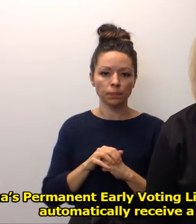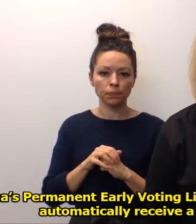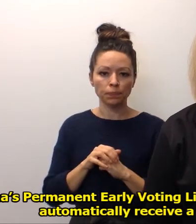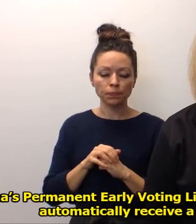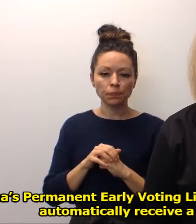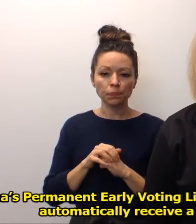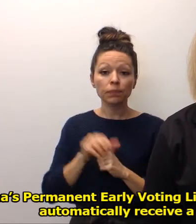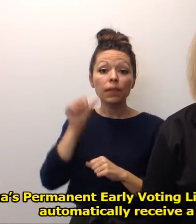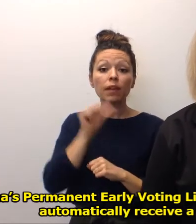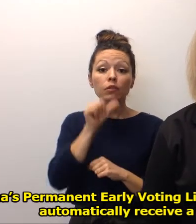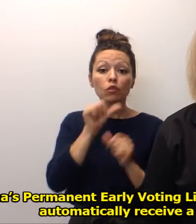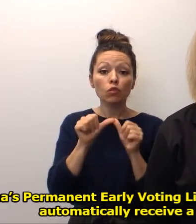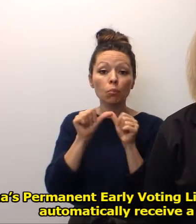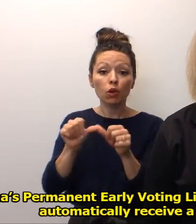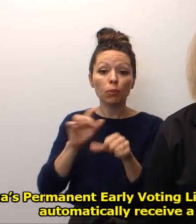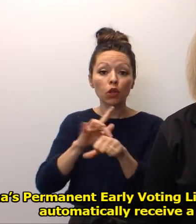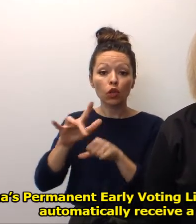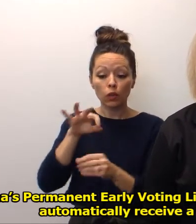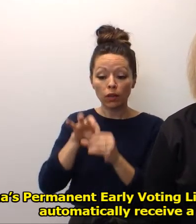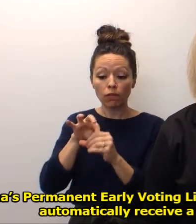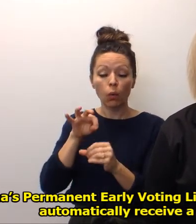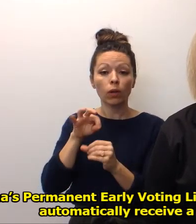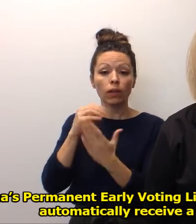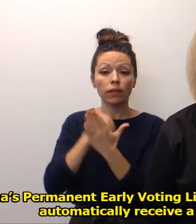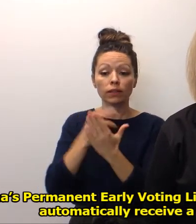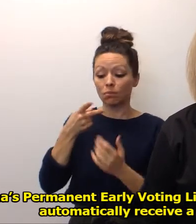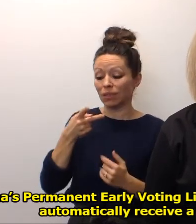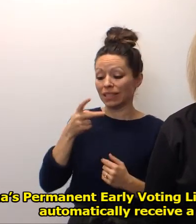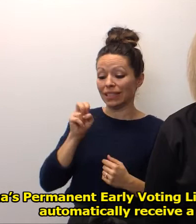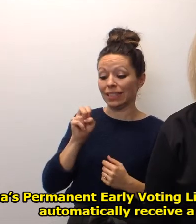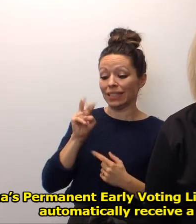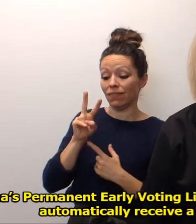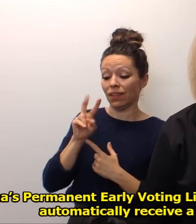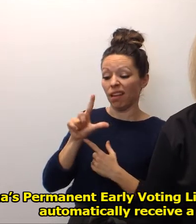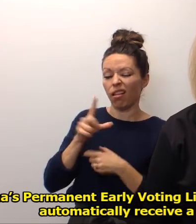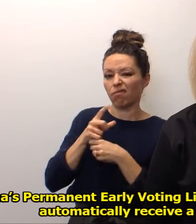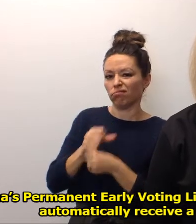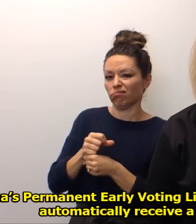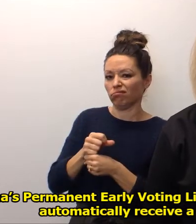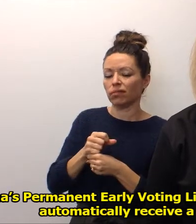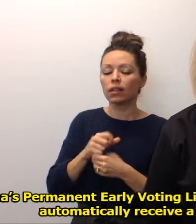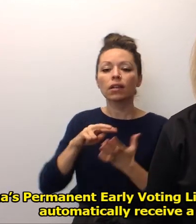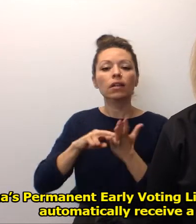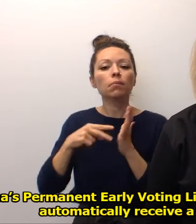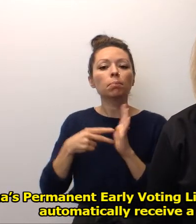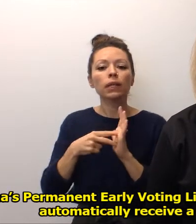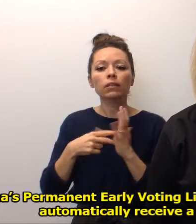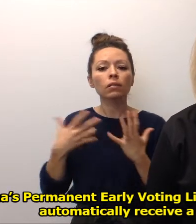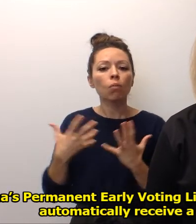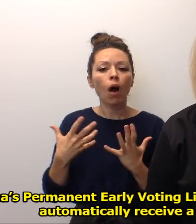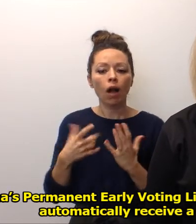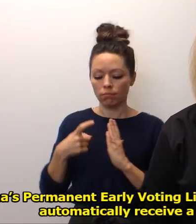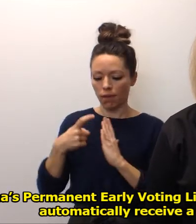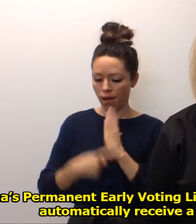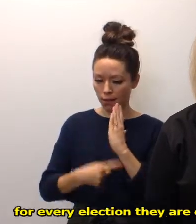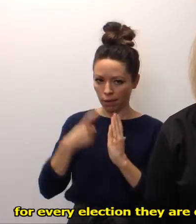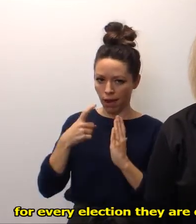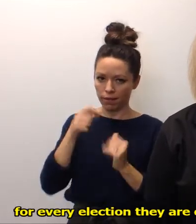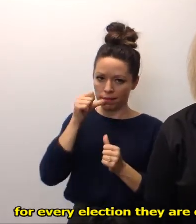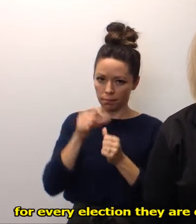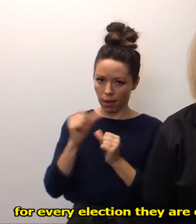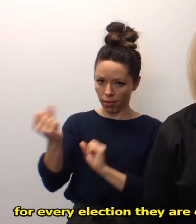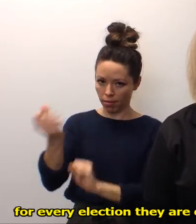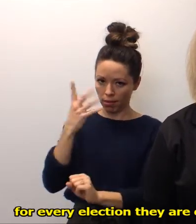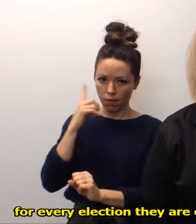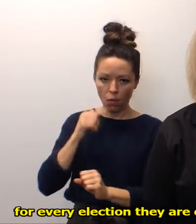Arizona's Permanent Early Voting List, PEVL, allows a voter to automatically receive a ballot by mail for